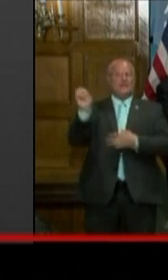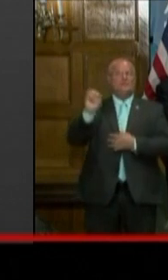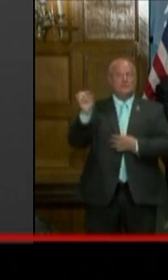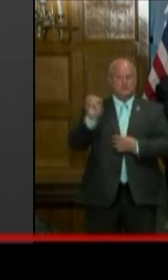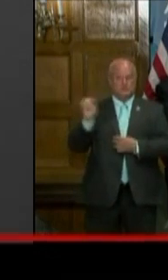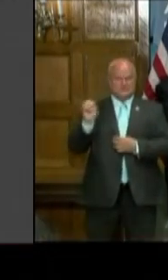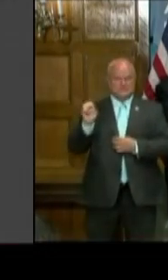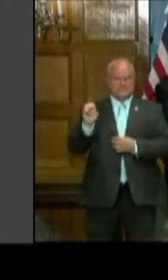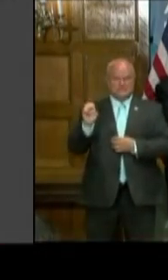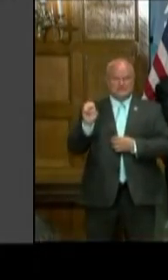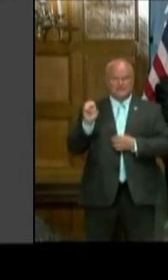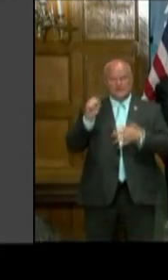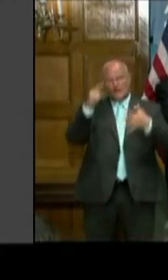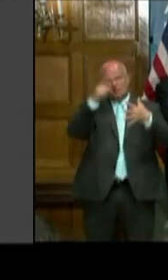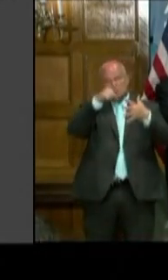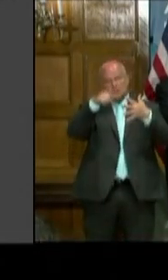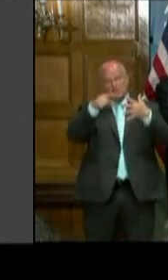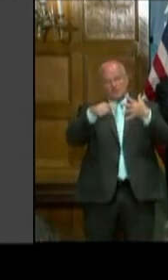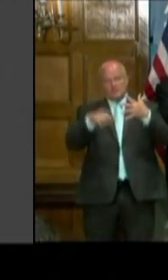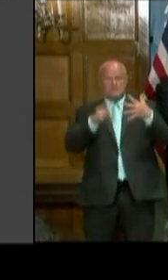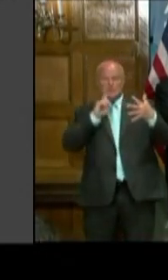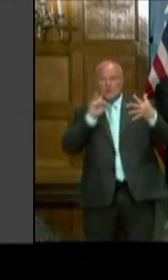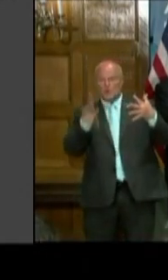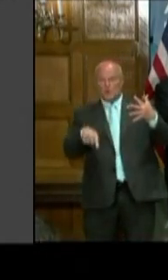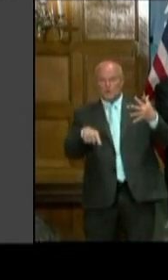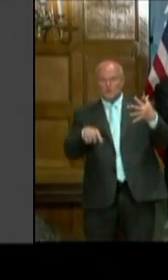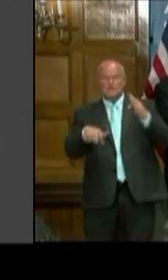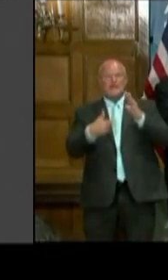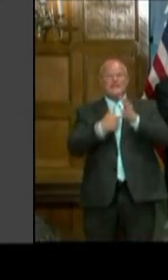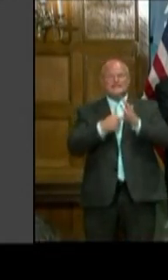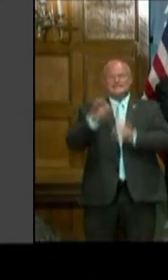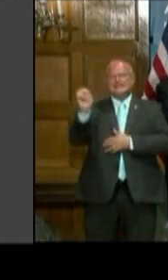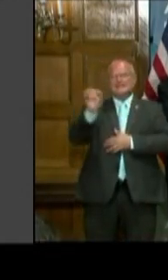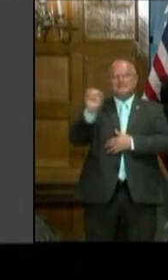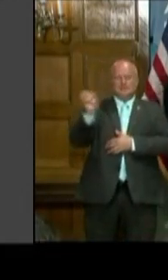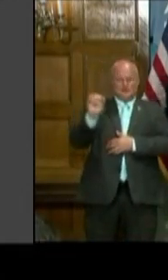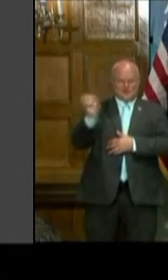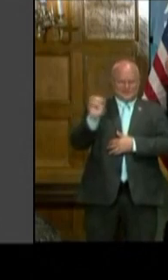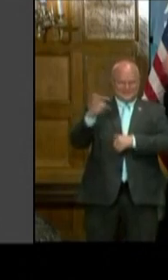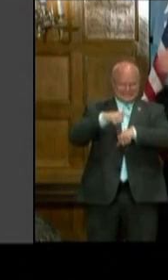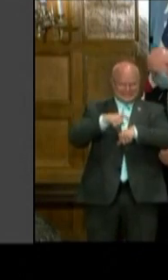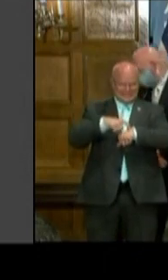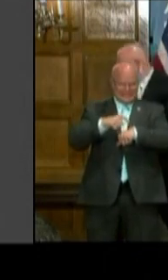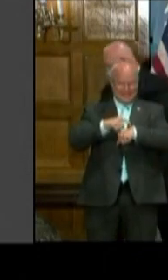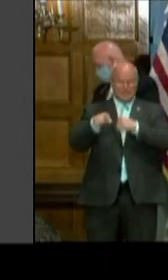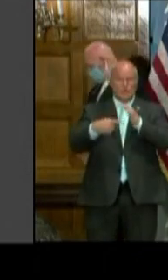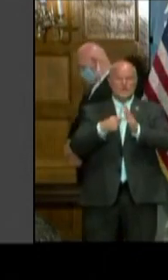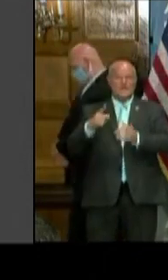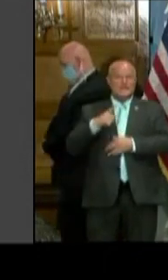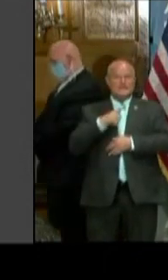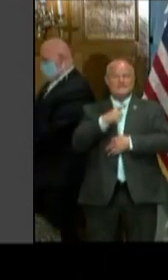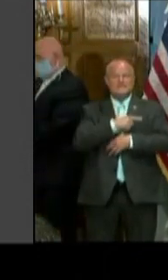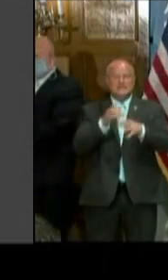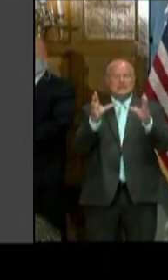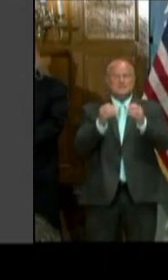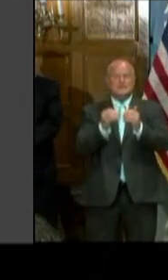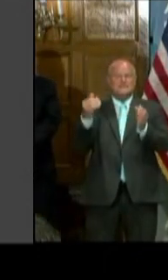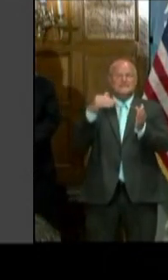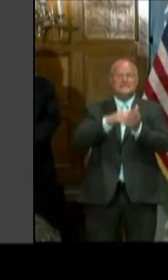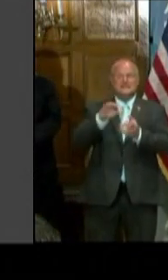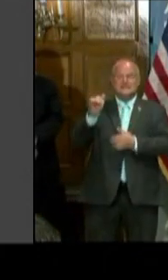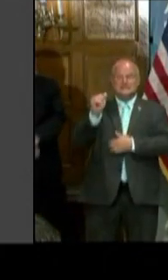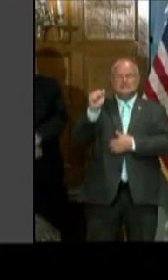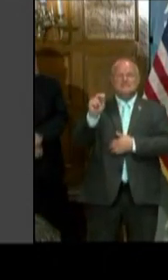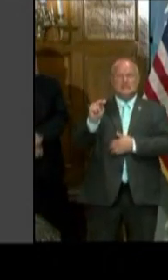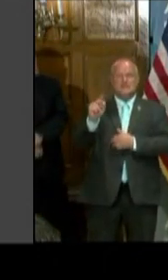so on all of these executive orders, these extend during the emergency, and whenever the legislature convenes in January,